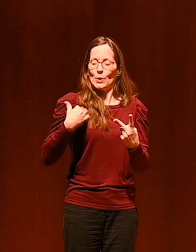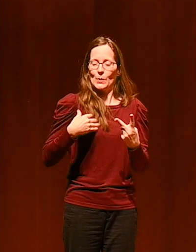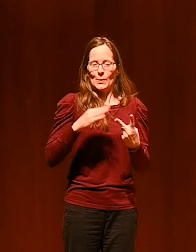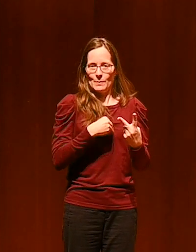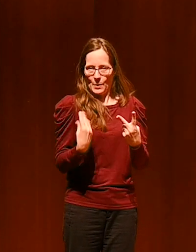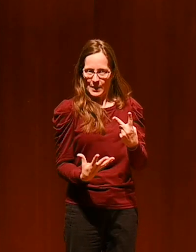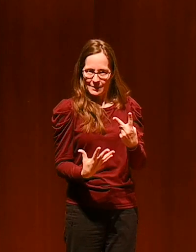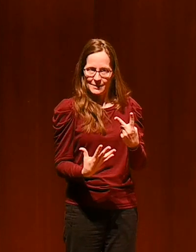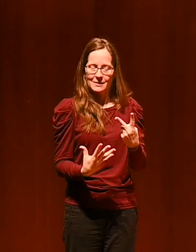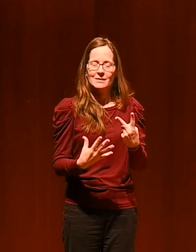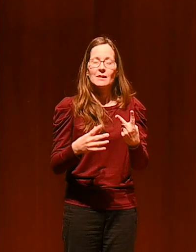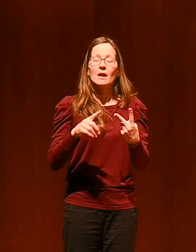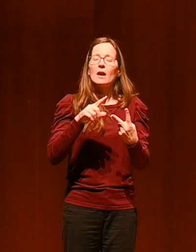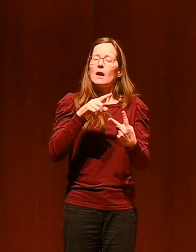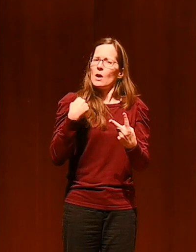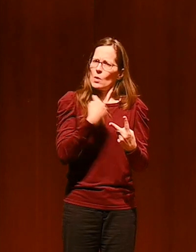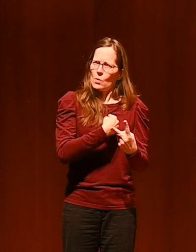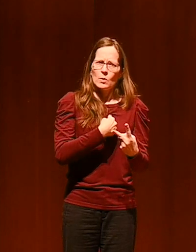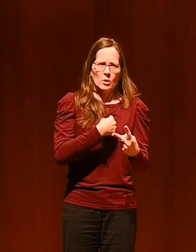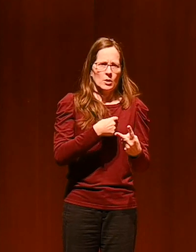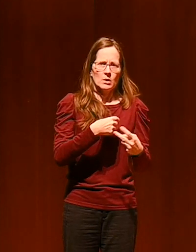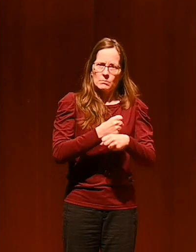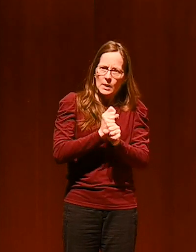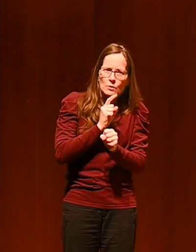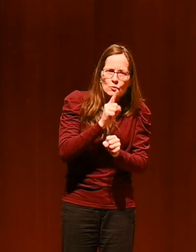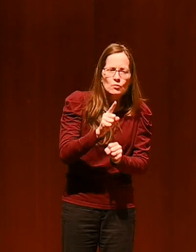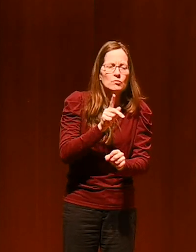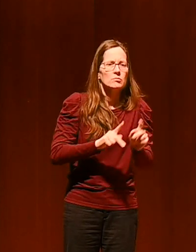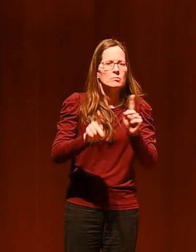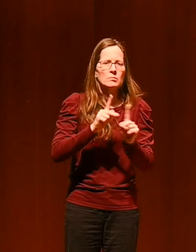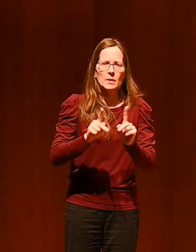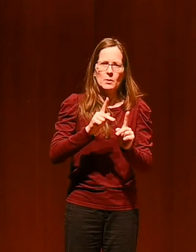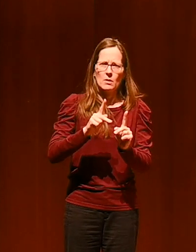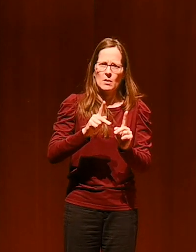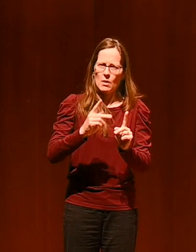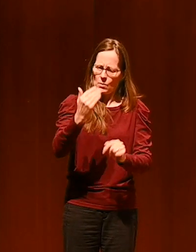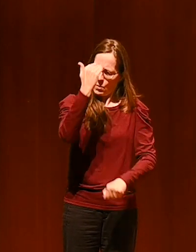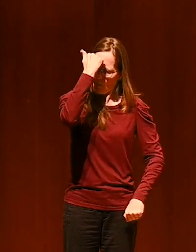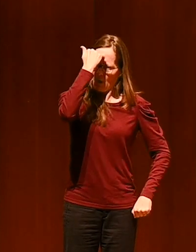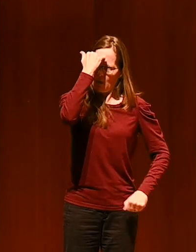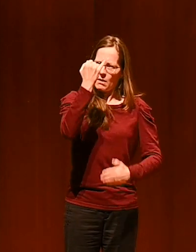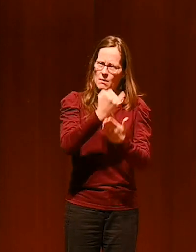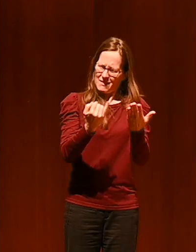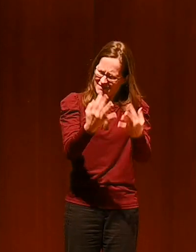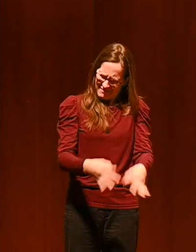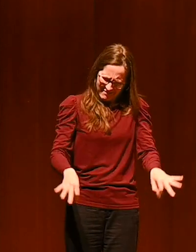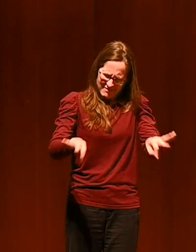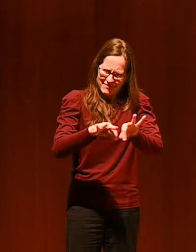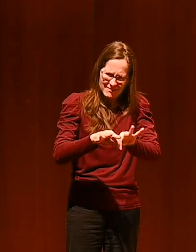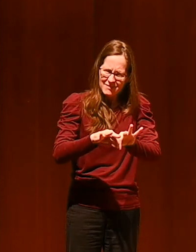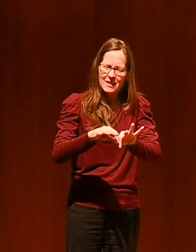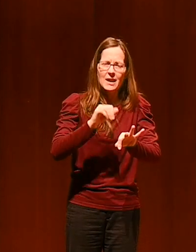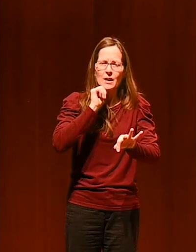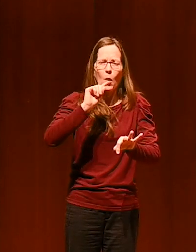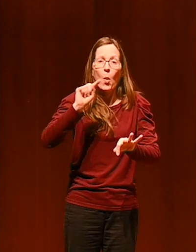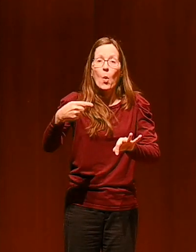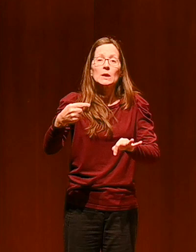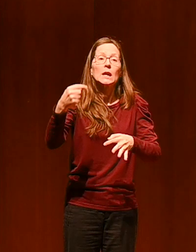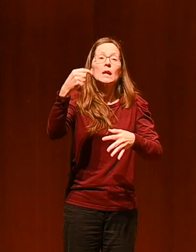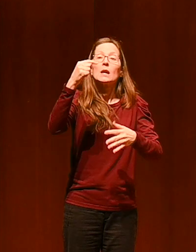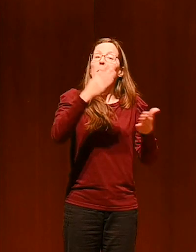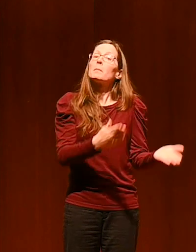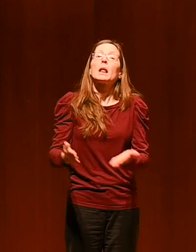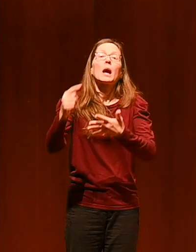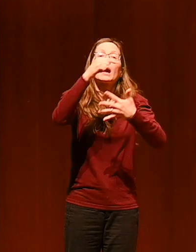the arts are not just extras, they are essentials. Yet, despite our